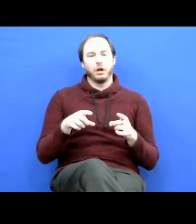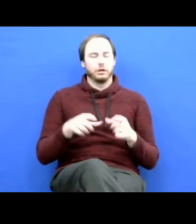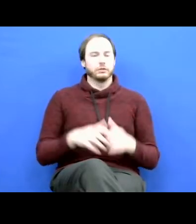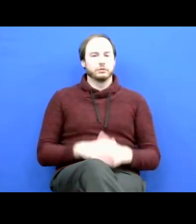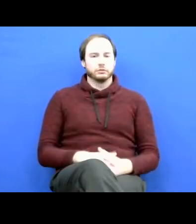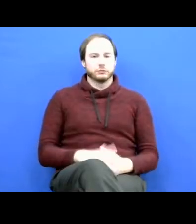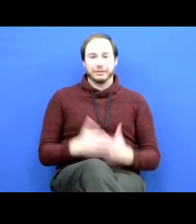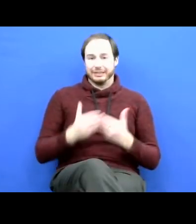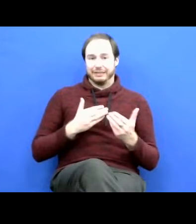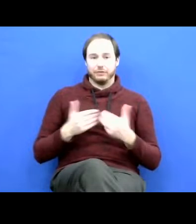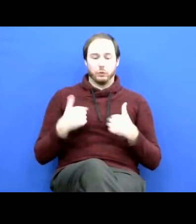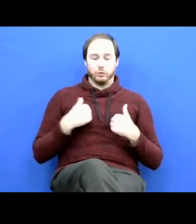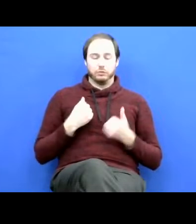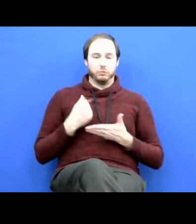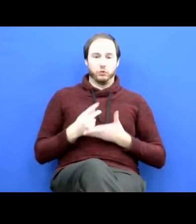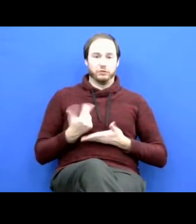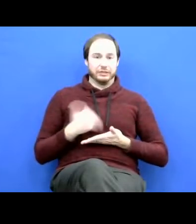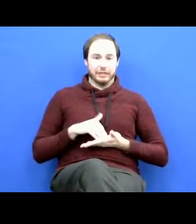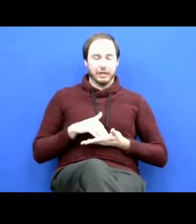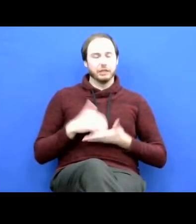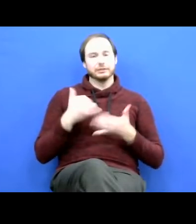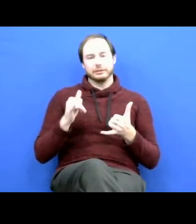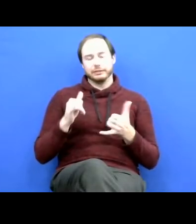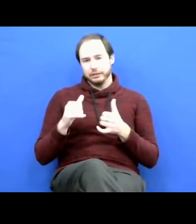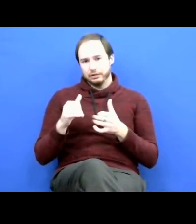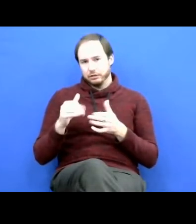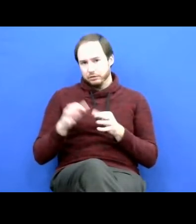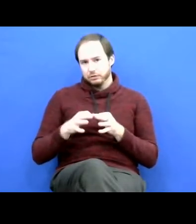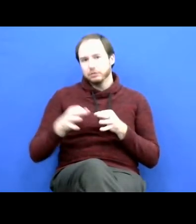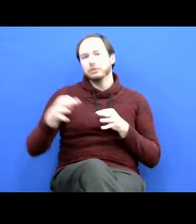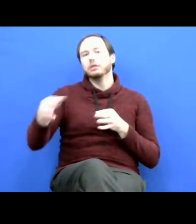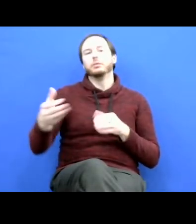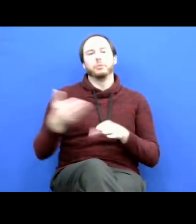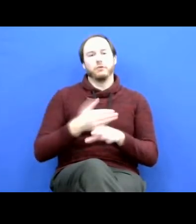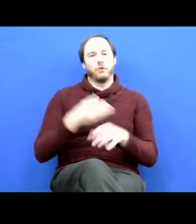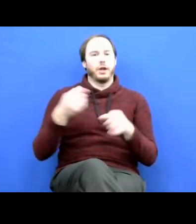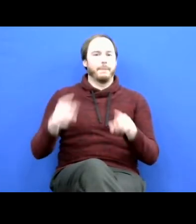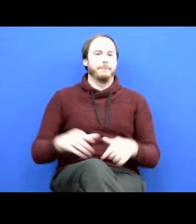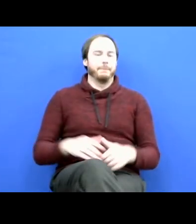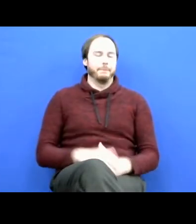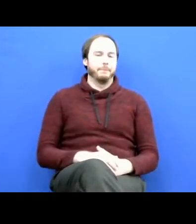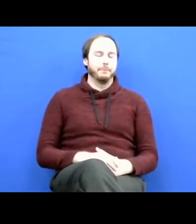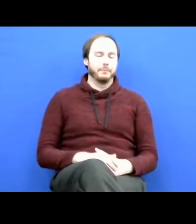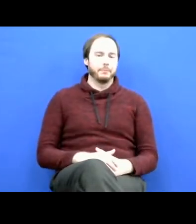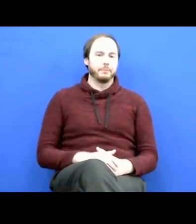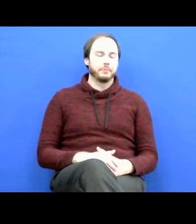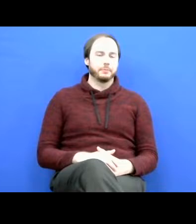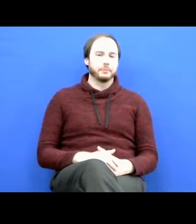even if it's approved tonight, it's still a ways off before anything goes in the ground.